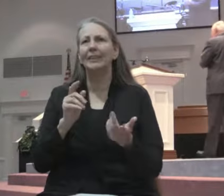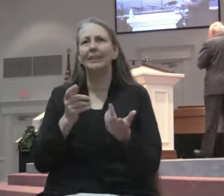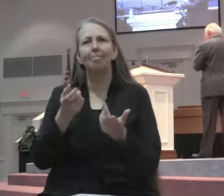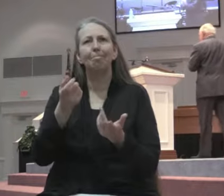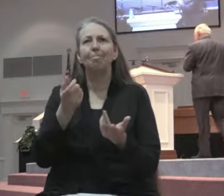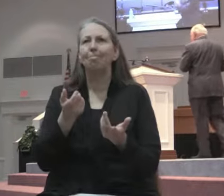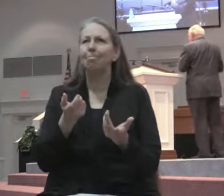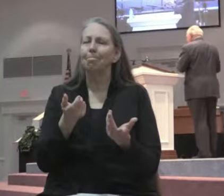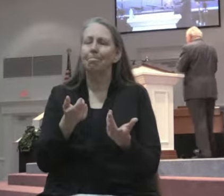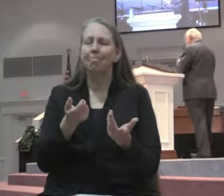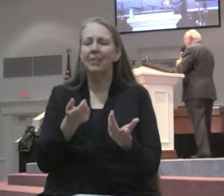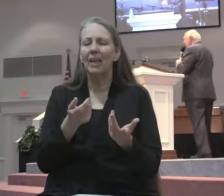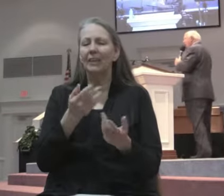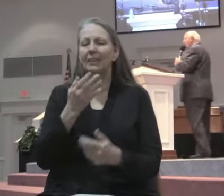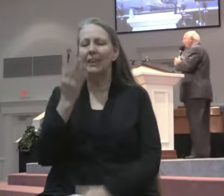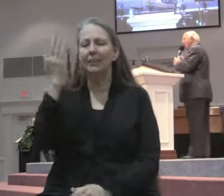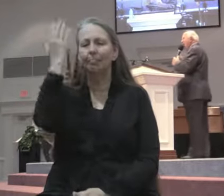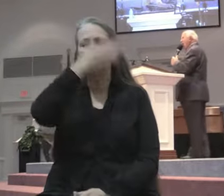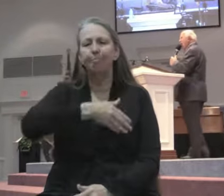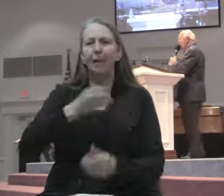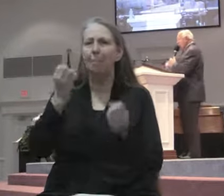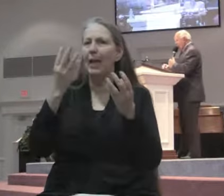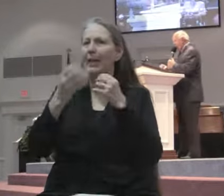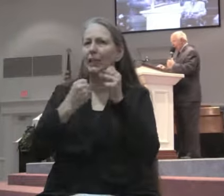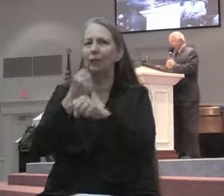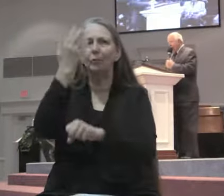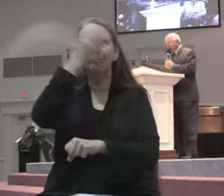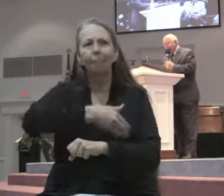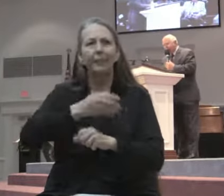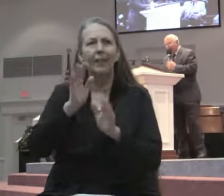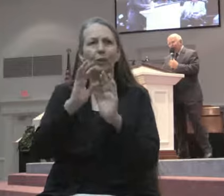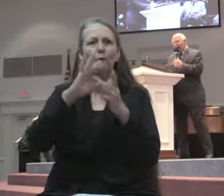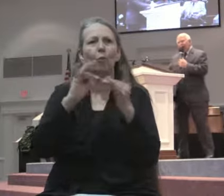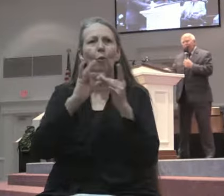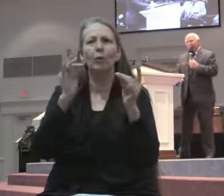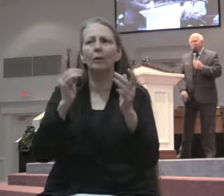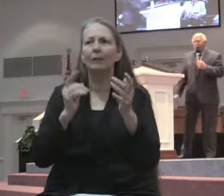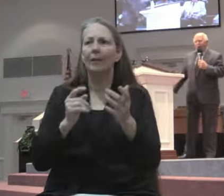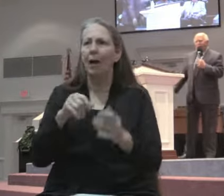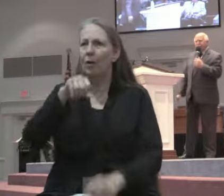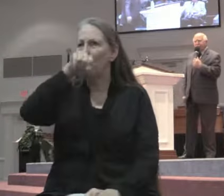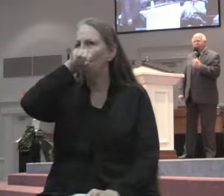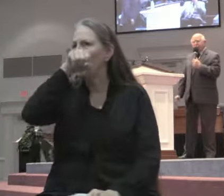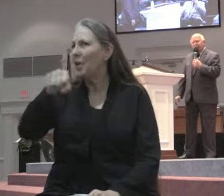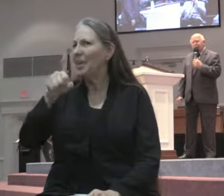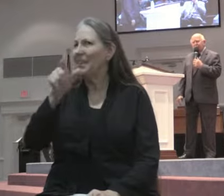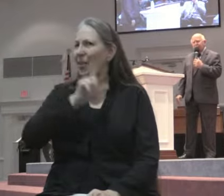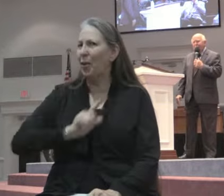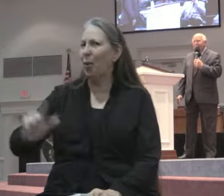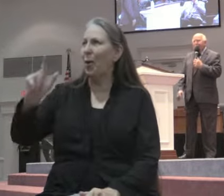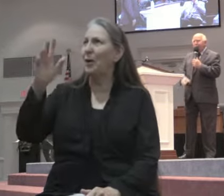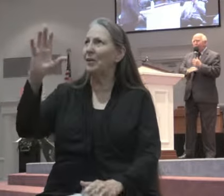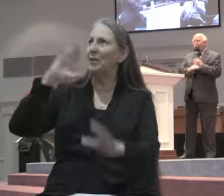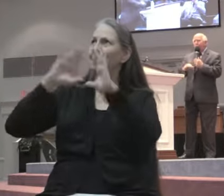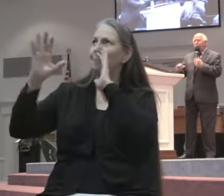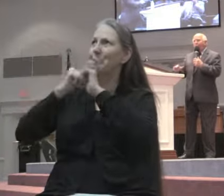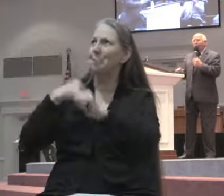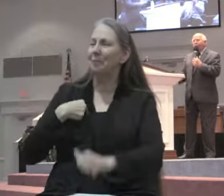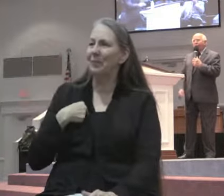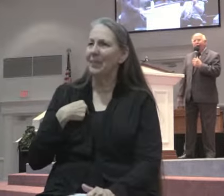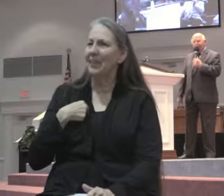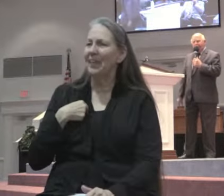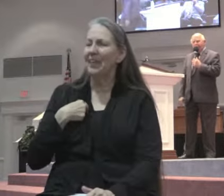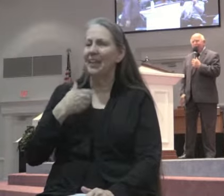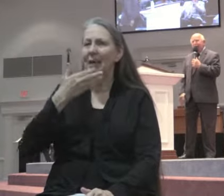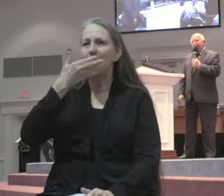a lot of this stuff for many, many years. I love it when God speaks to me. There is no